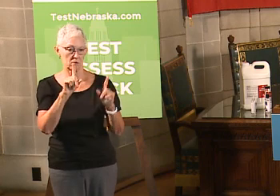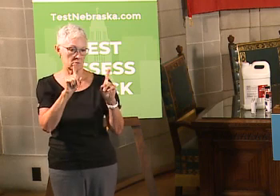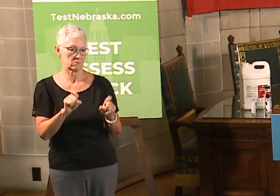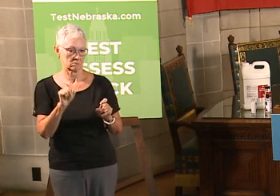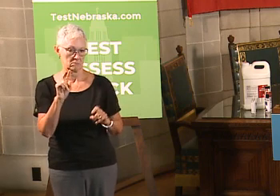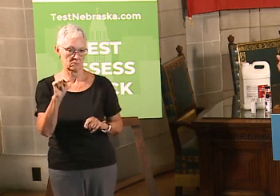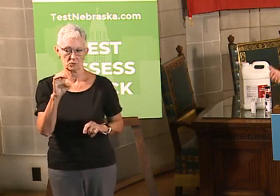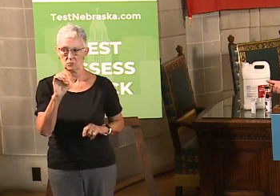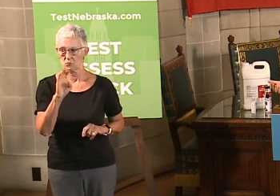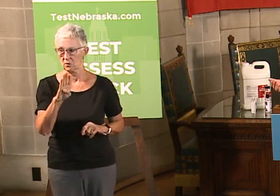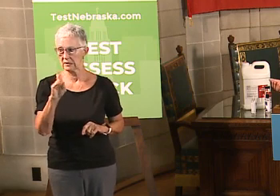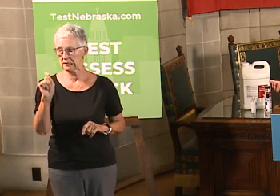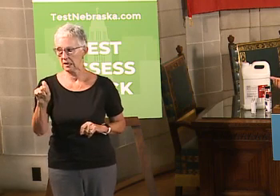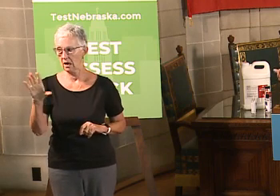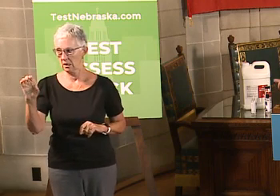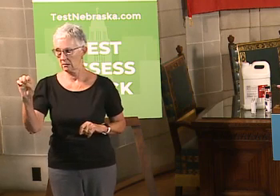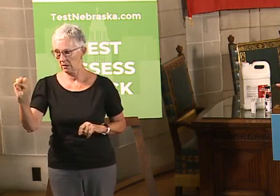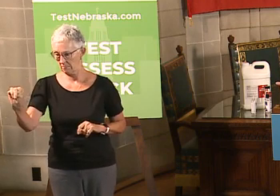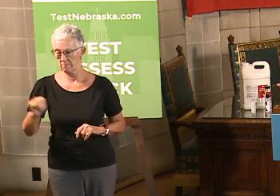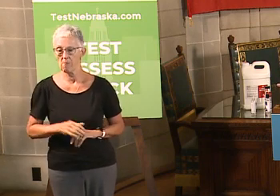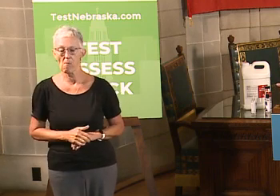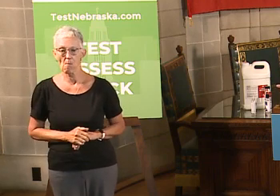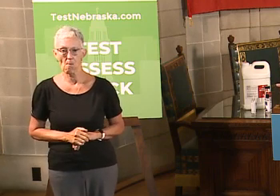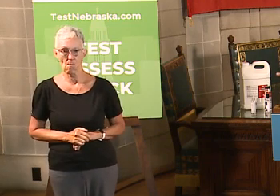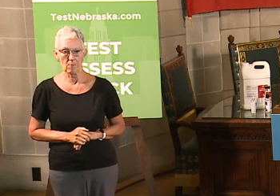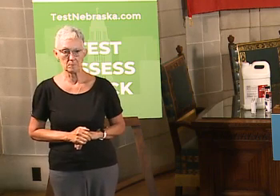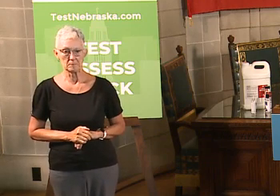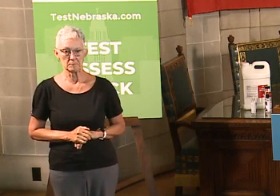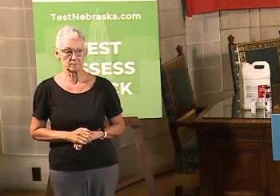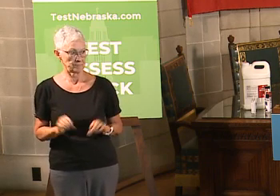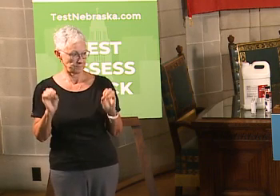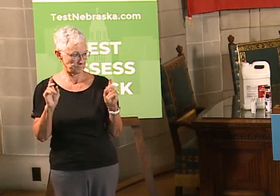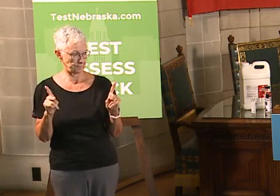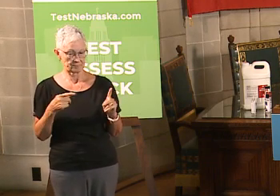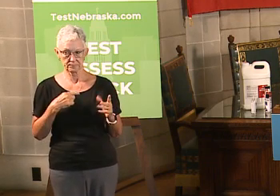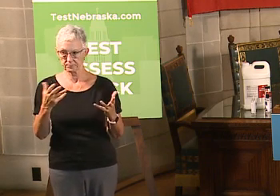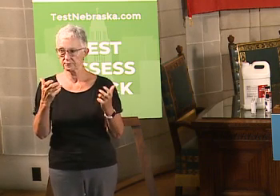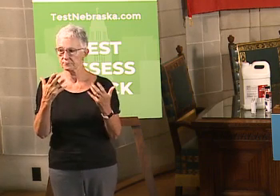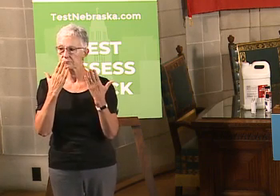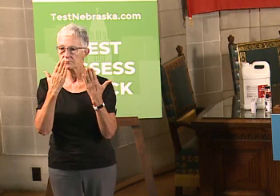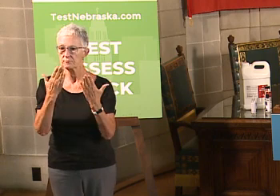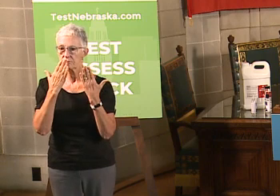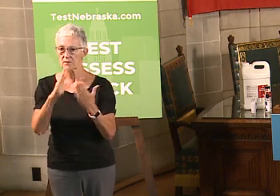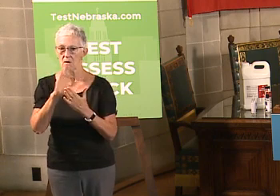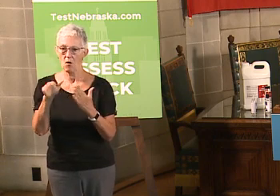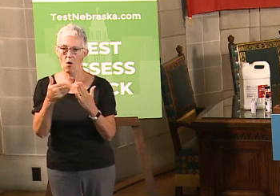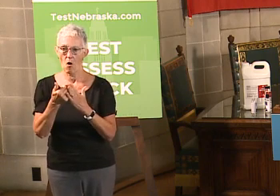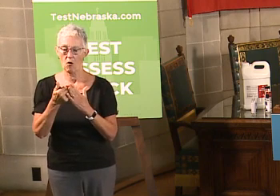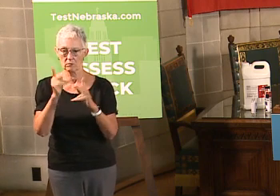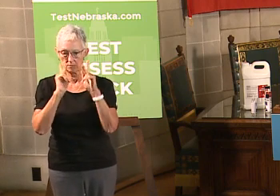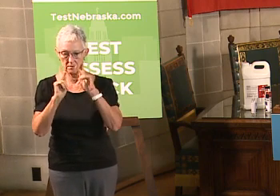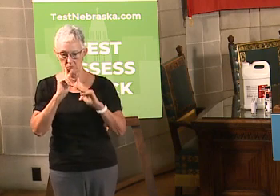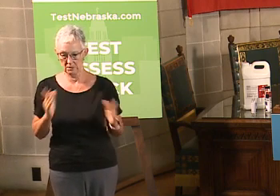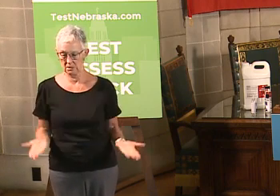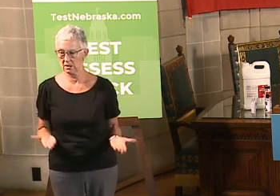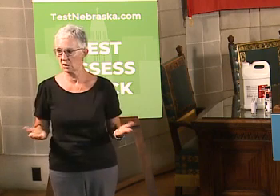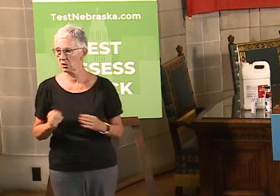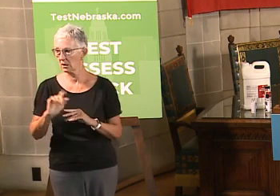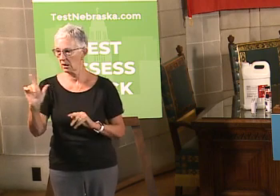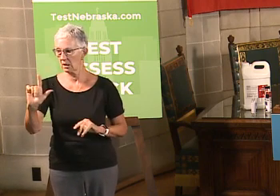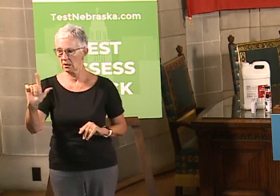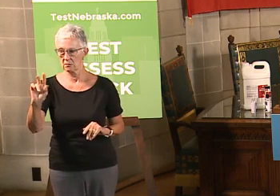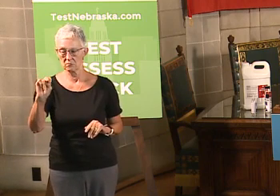Also, before we get into the rest of the program here today, I want to just thank all the Lincolnites who turned out